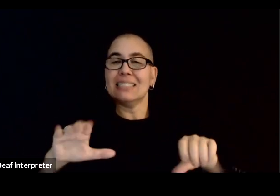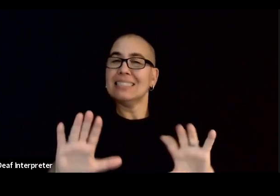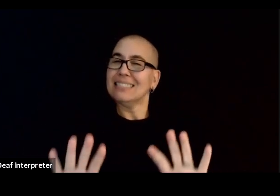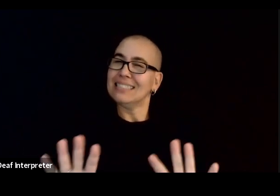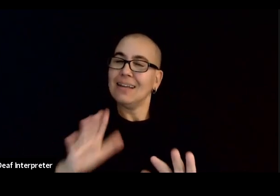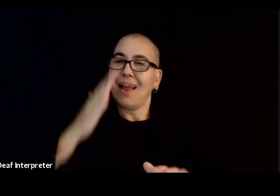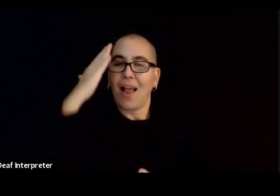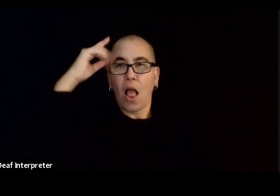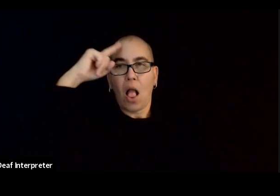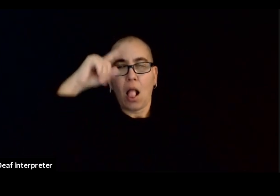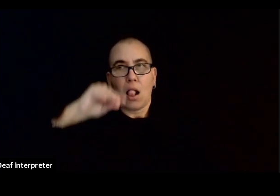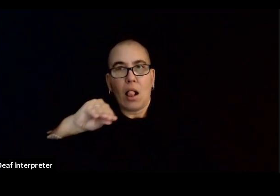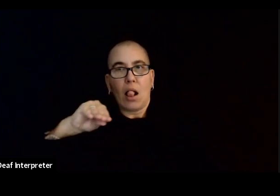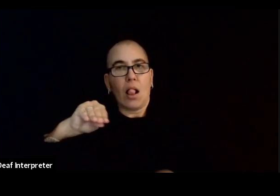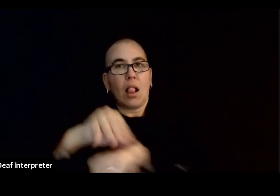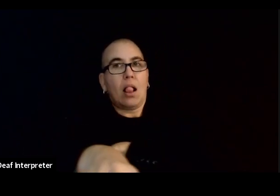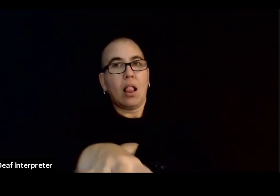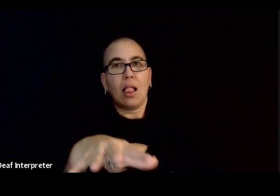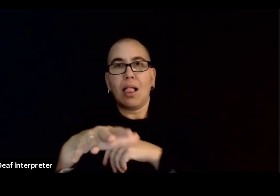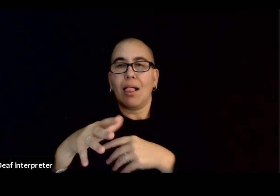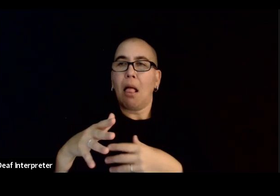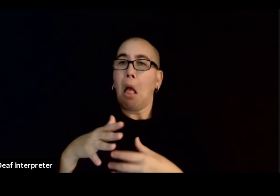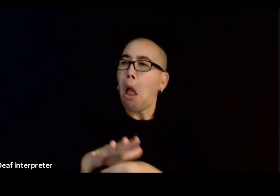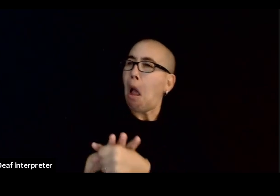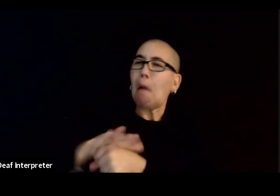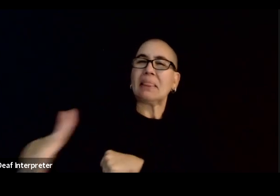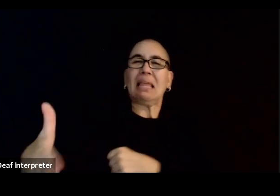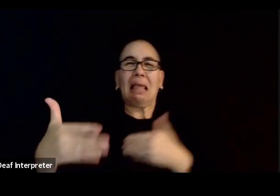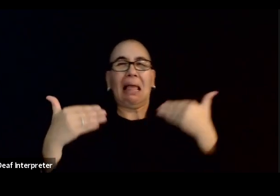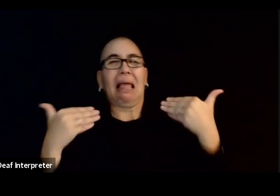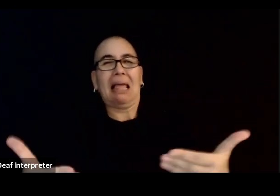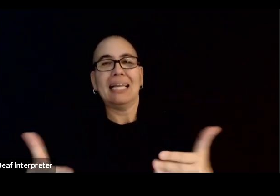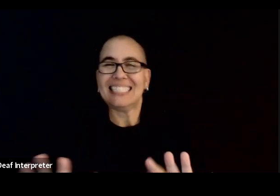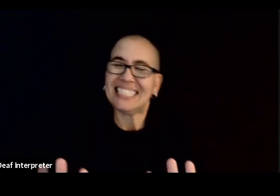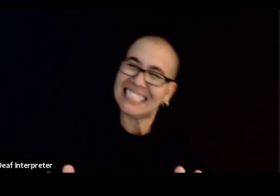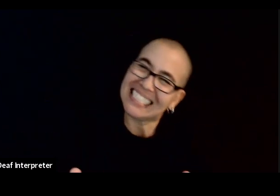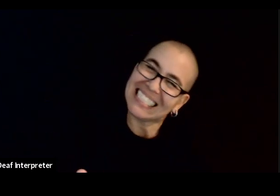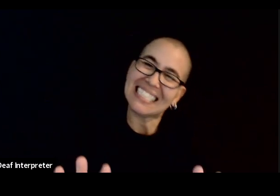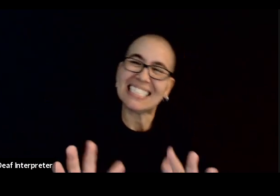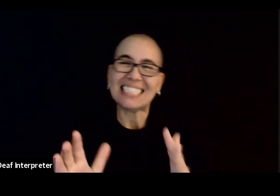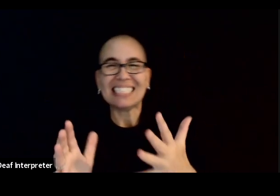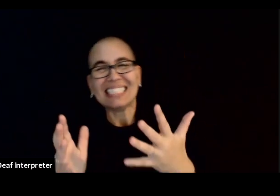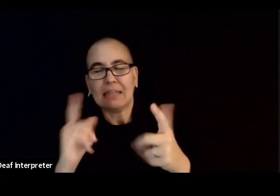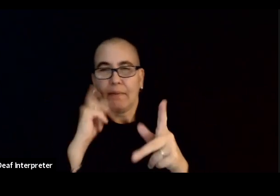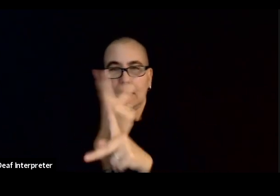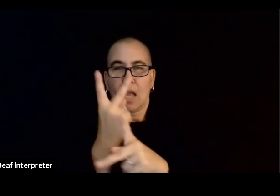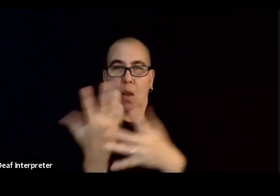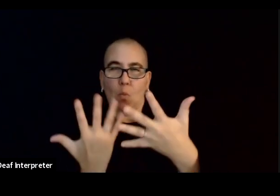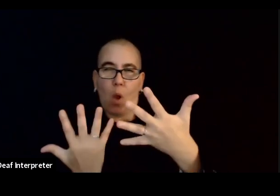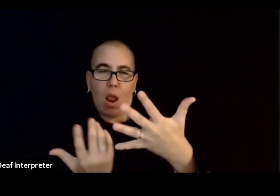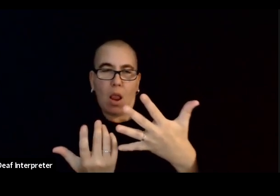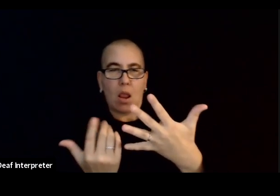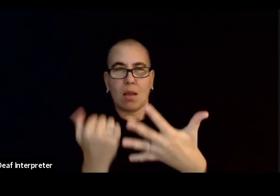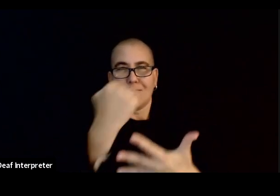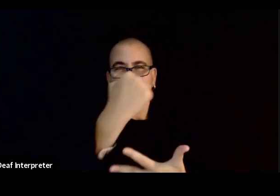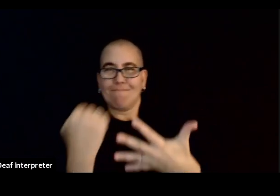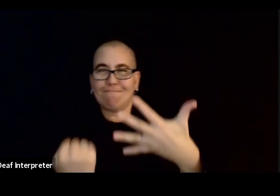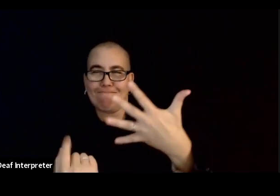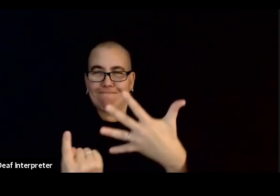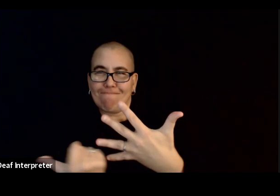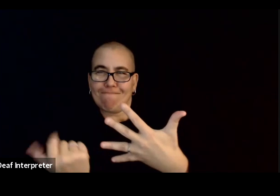really in limited supply, public health might have a perspective on testing that might differ